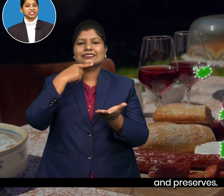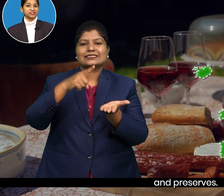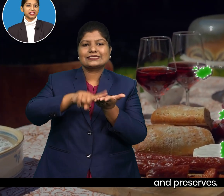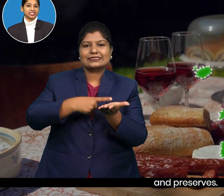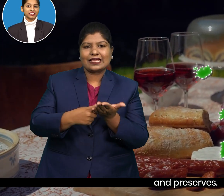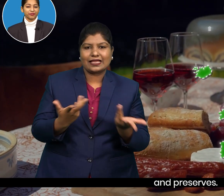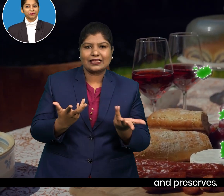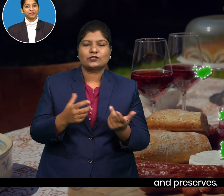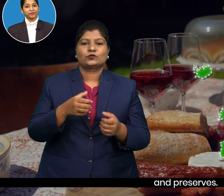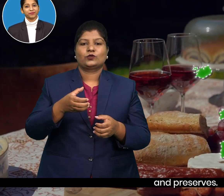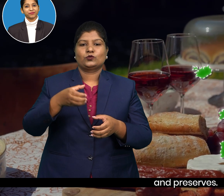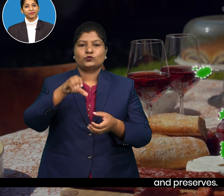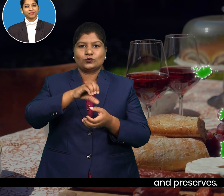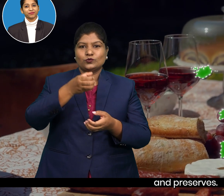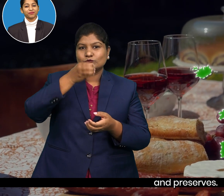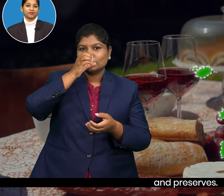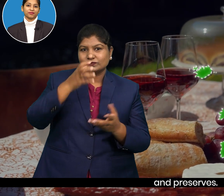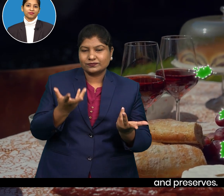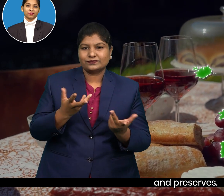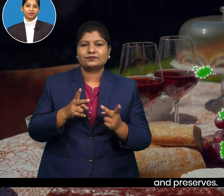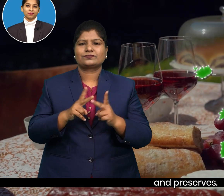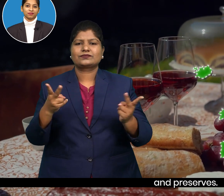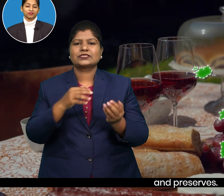and preserves.